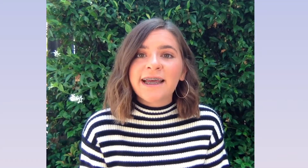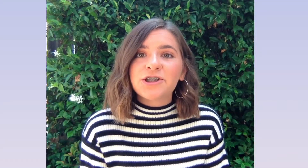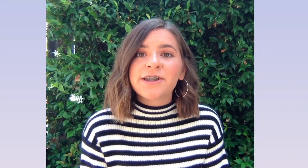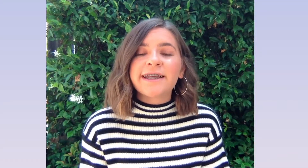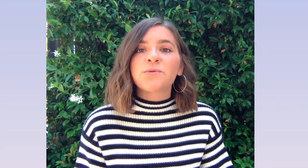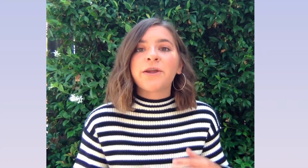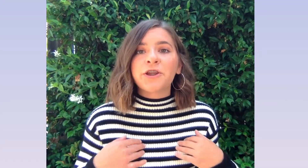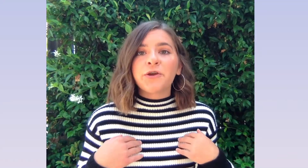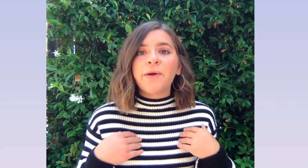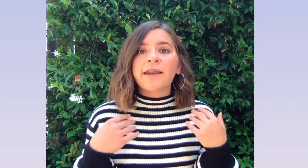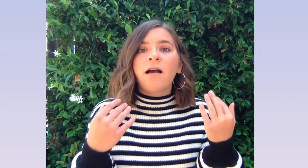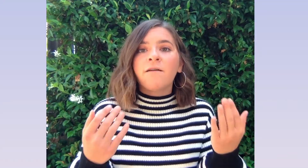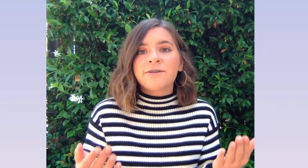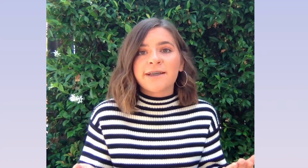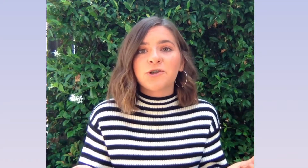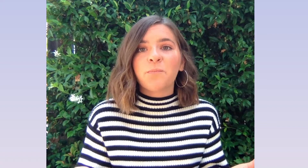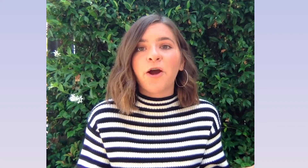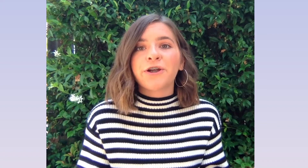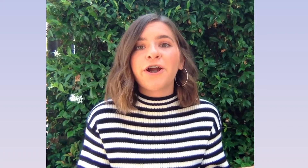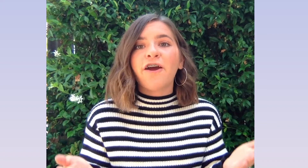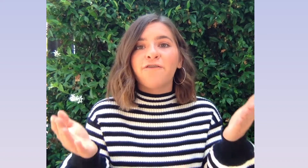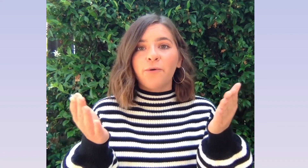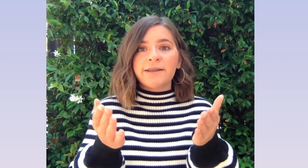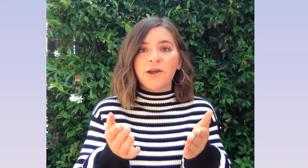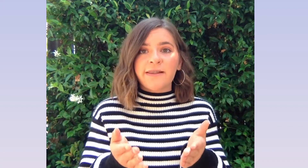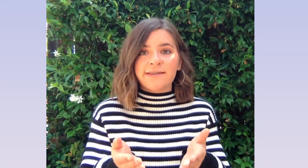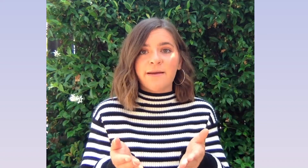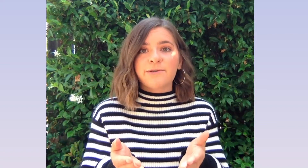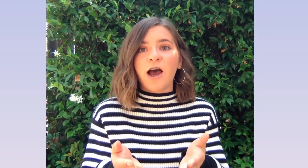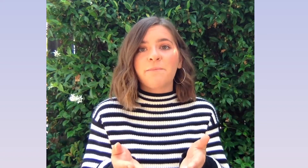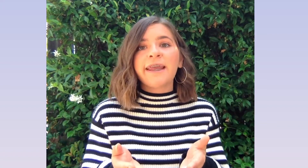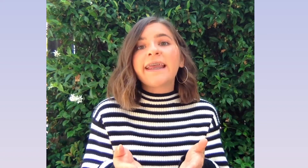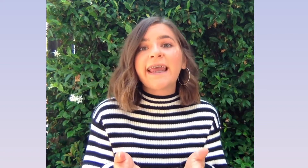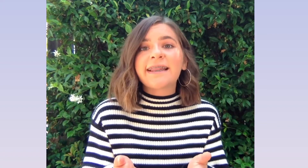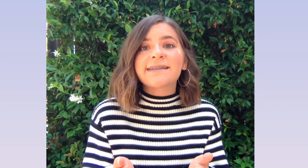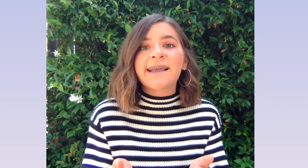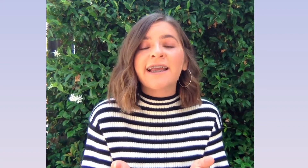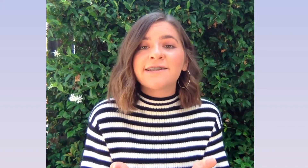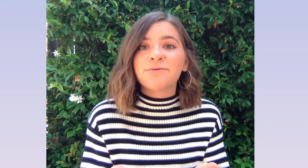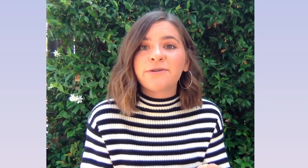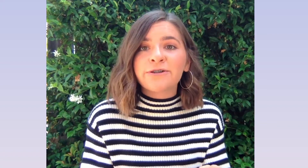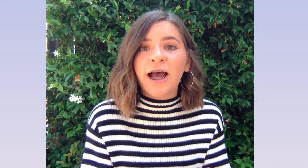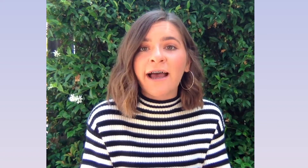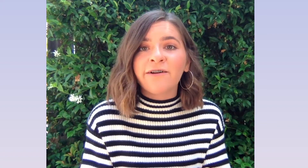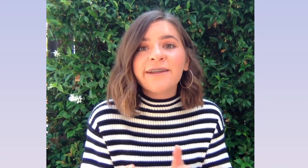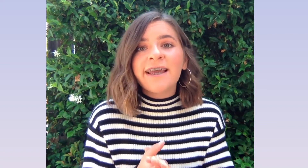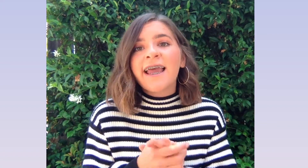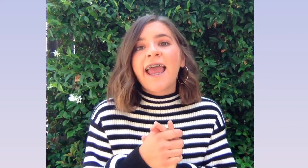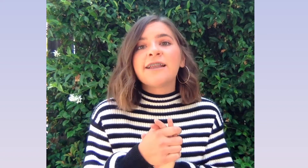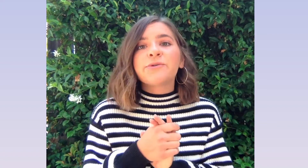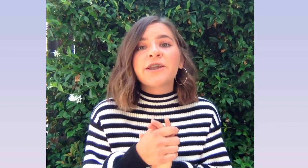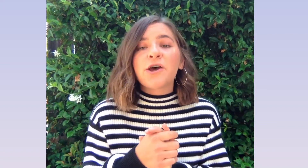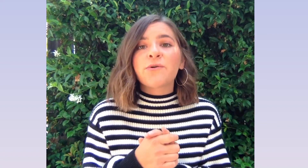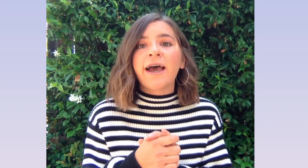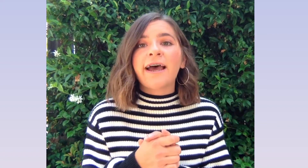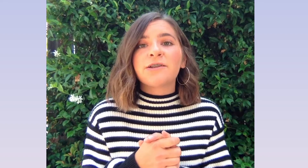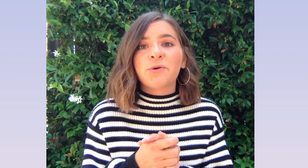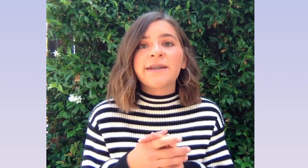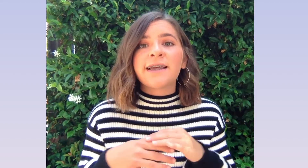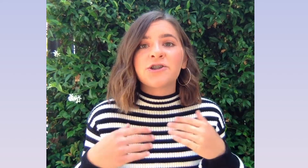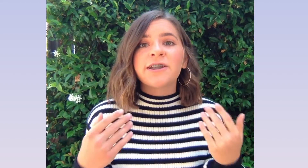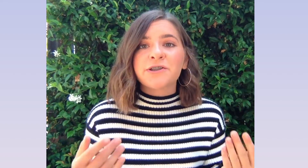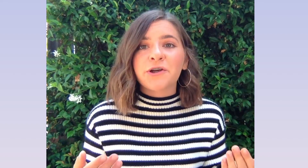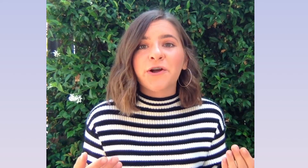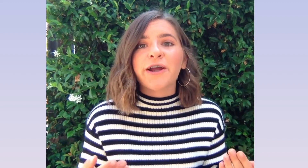joint attention is when you and a conversational partner are focused on the same topic, in this case you and your child, and you can know that